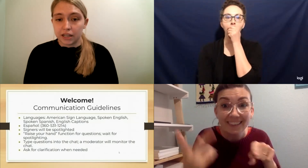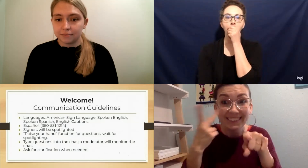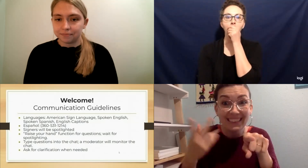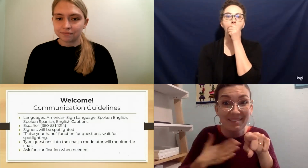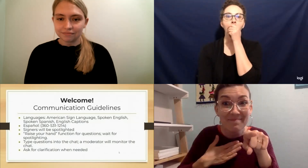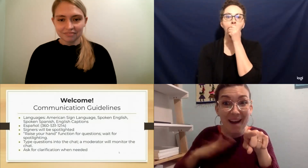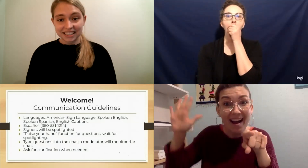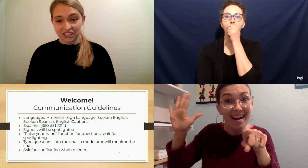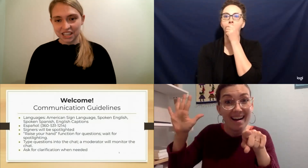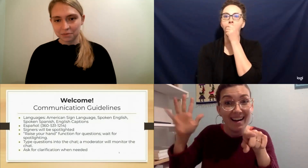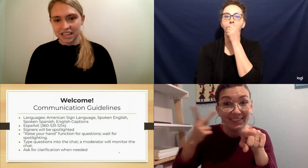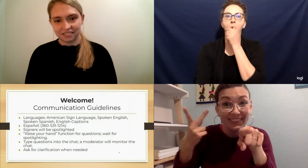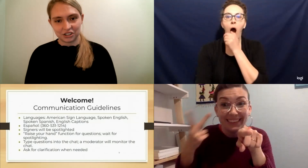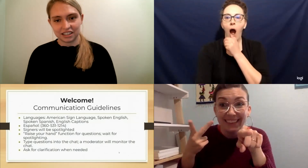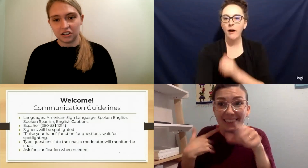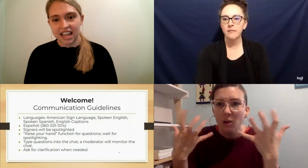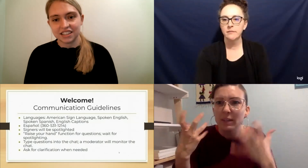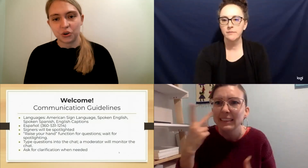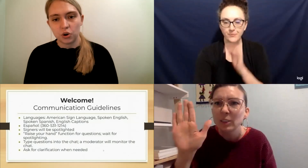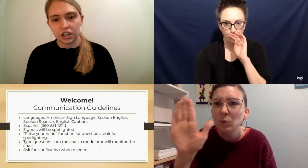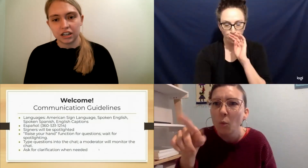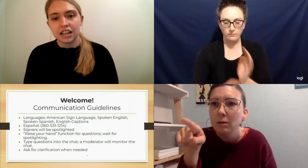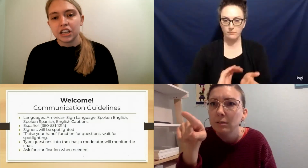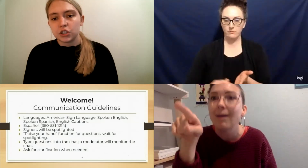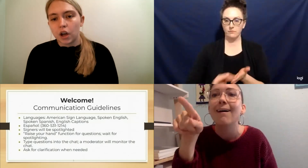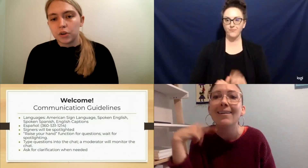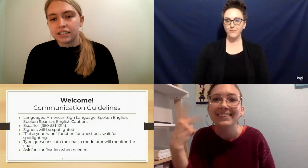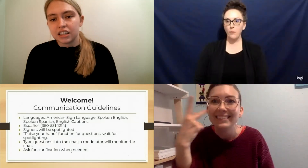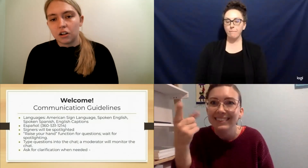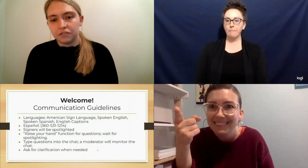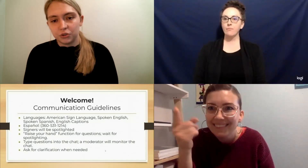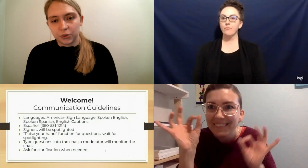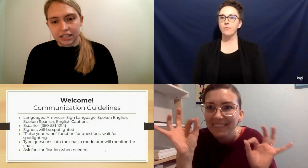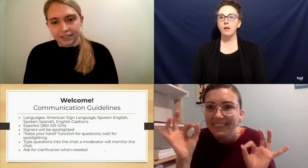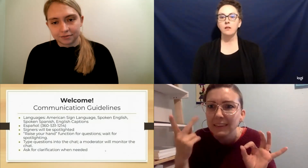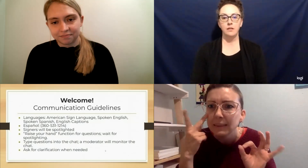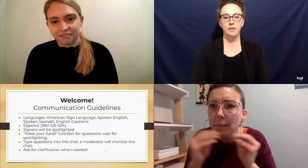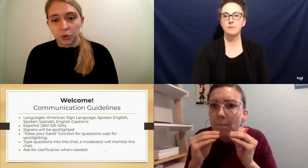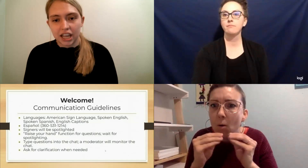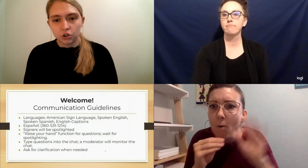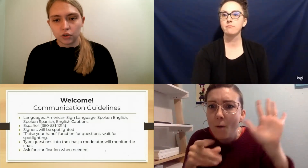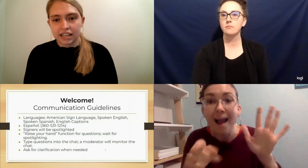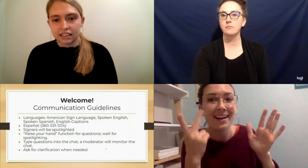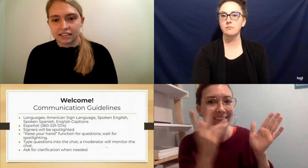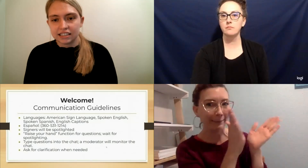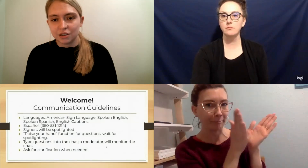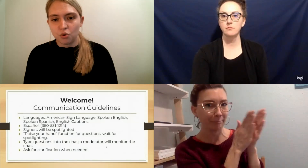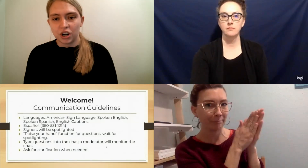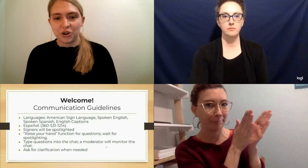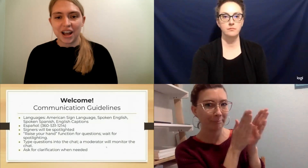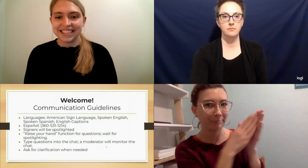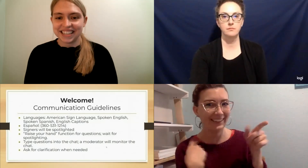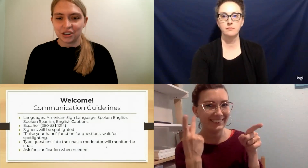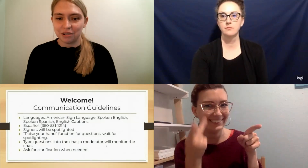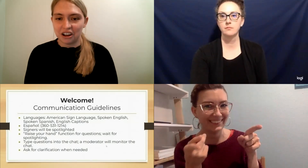all do it. Just like me, there's the little hand in the corner. So I want to see all of you do it. Okay, great. Let's see some more.